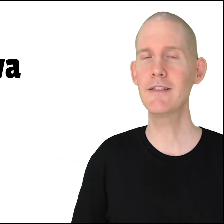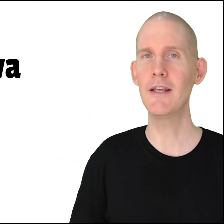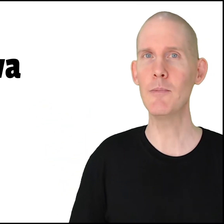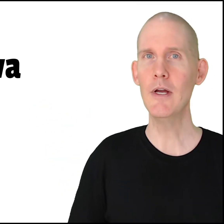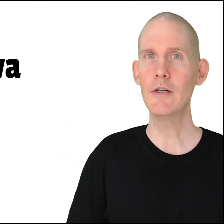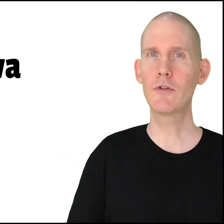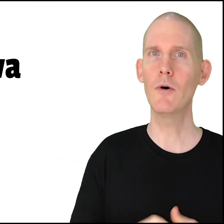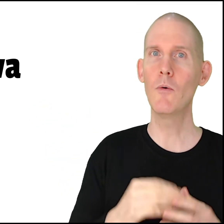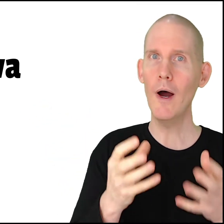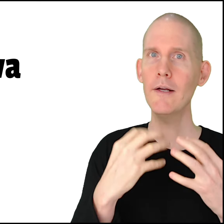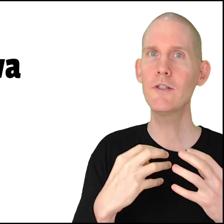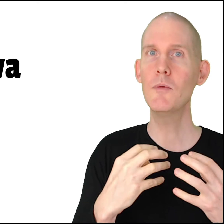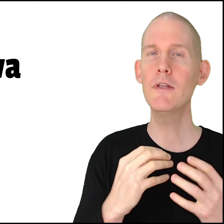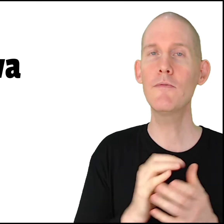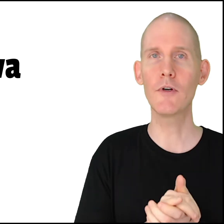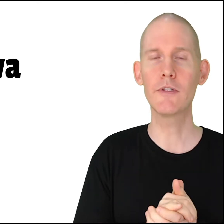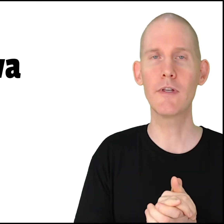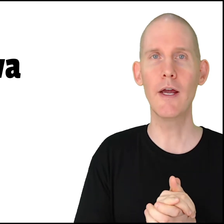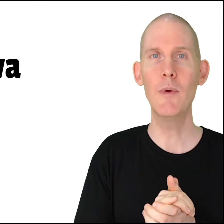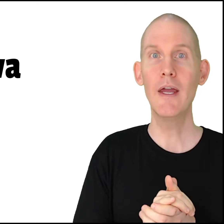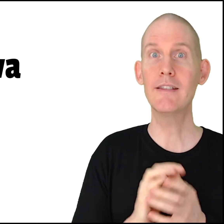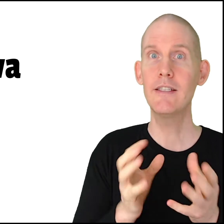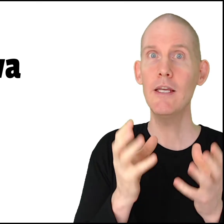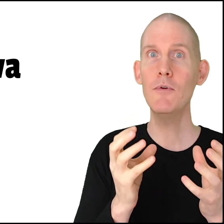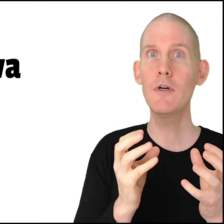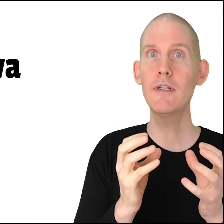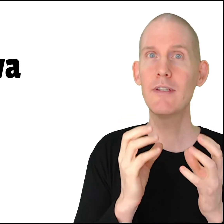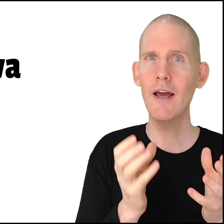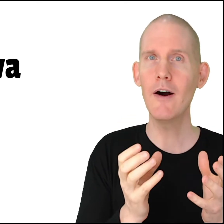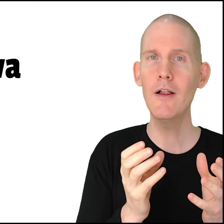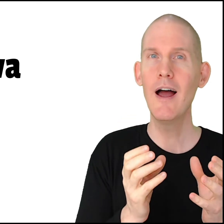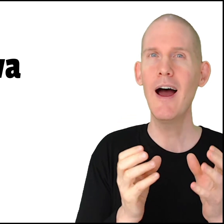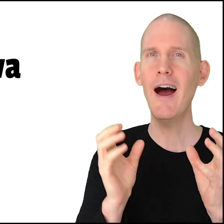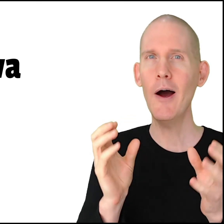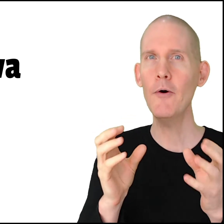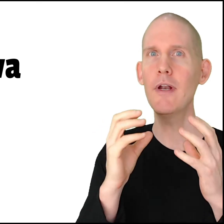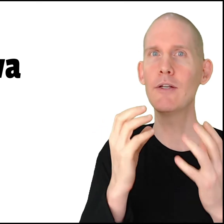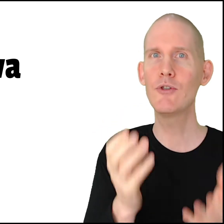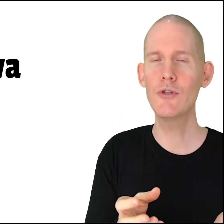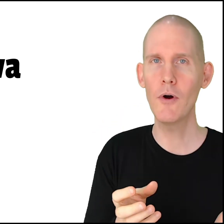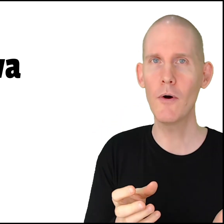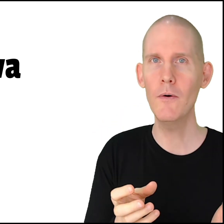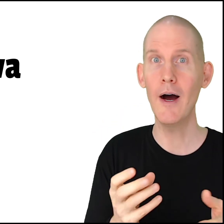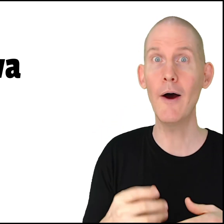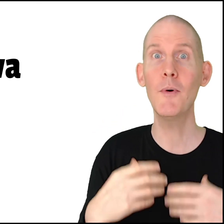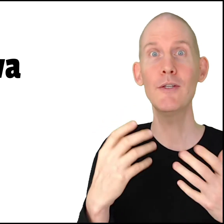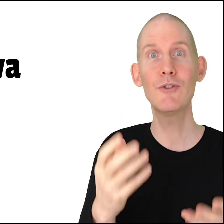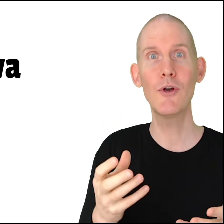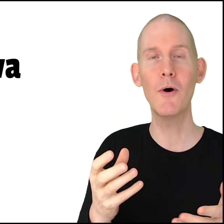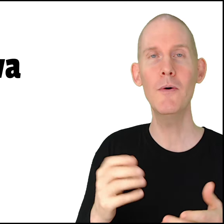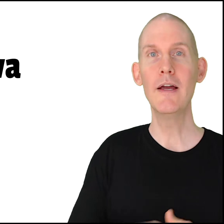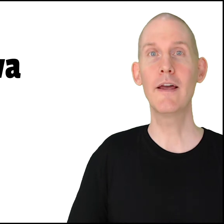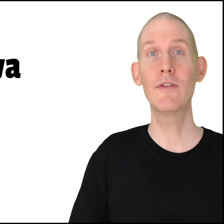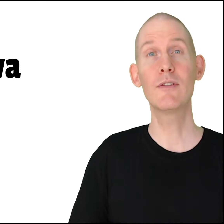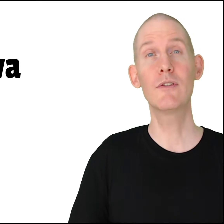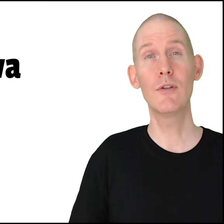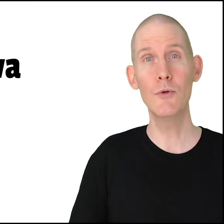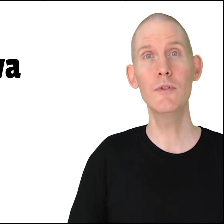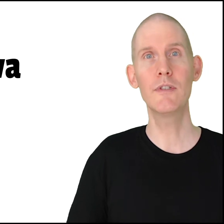name. So watch me the first time and see if you can tell how do I show that there's two